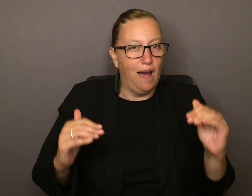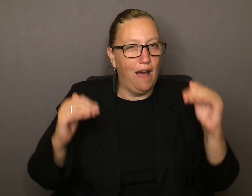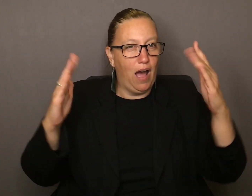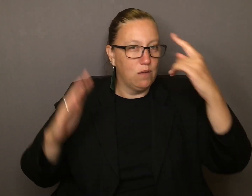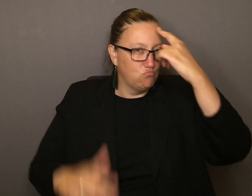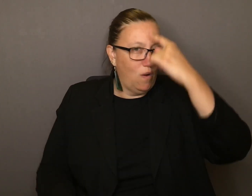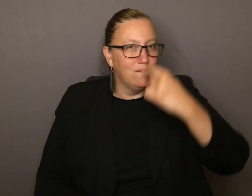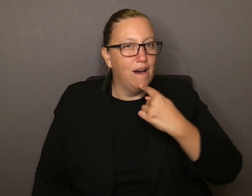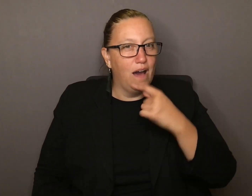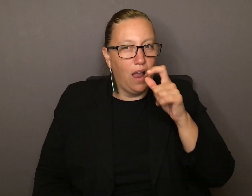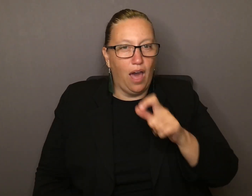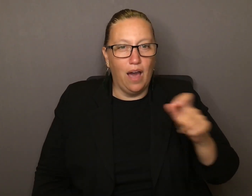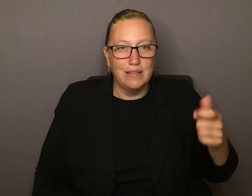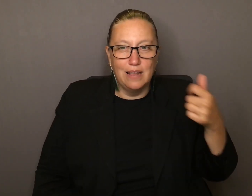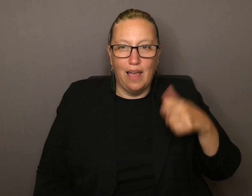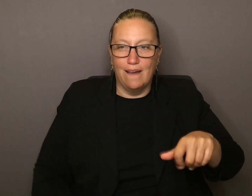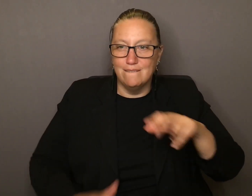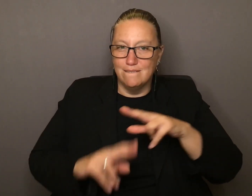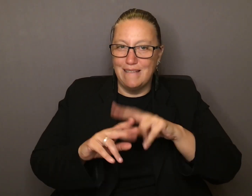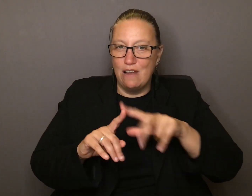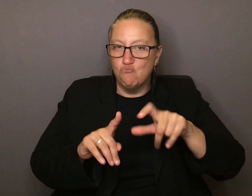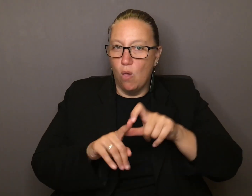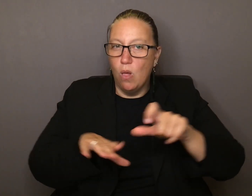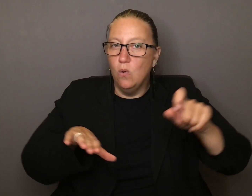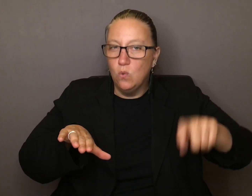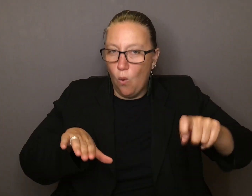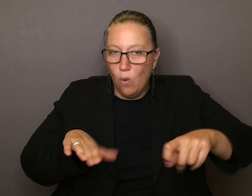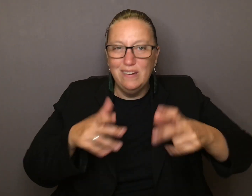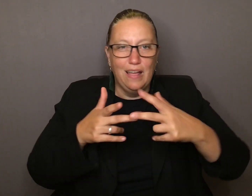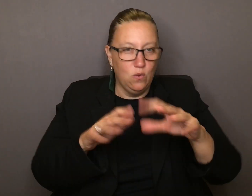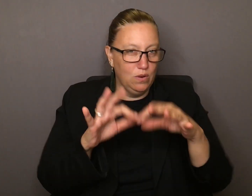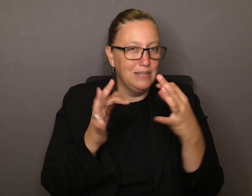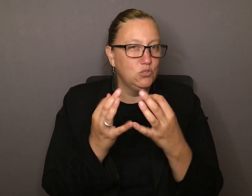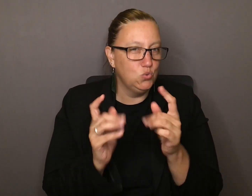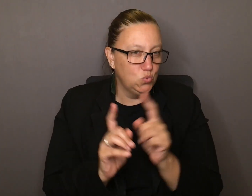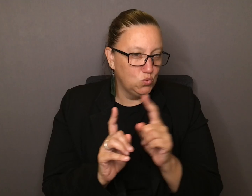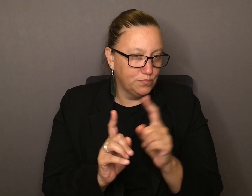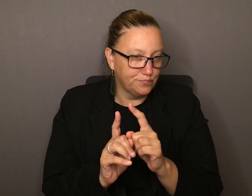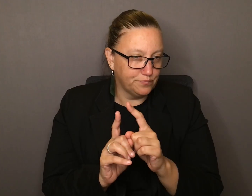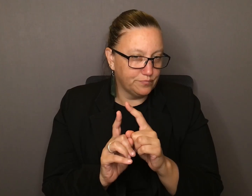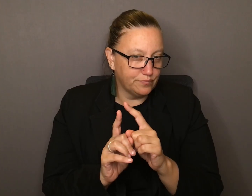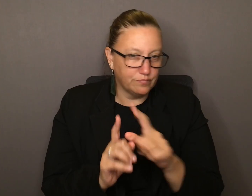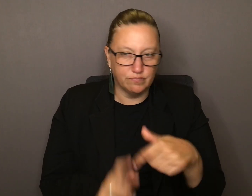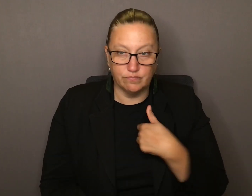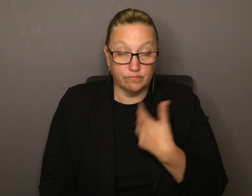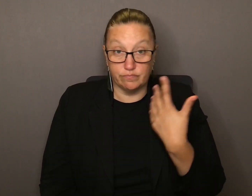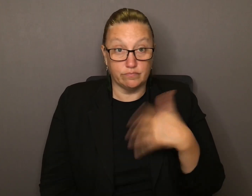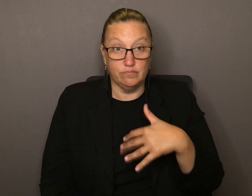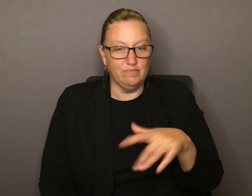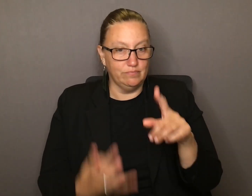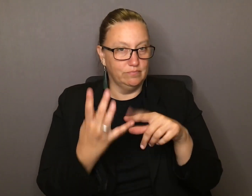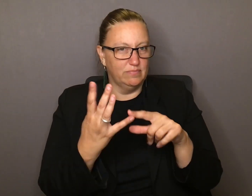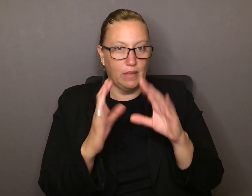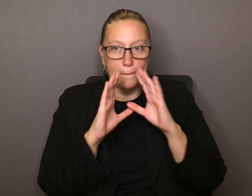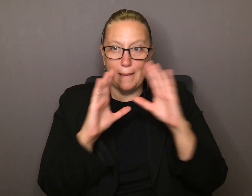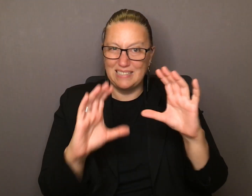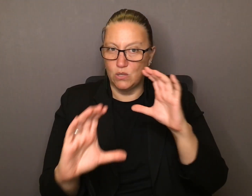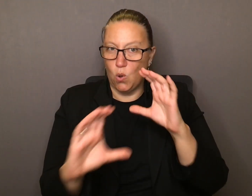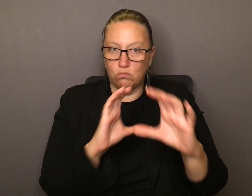clients, for example, the Federal Court and various other organisations. We also have a really amazing comms team, and